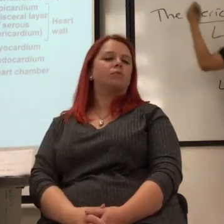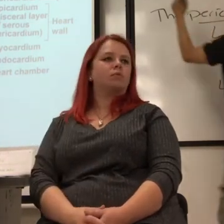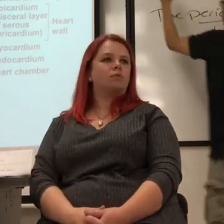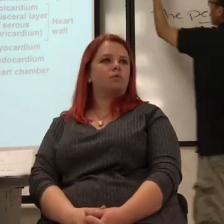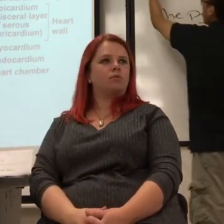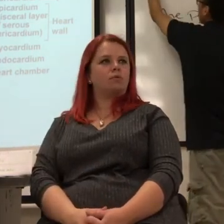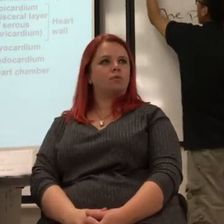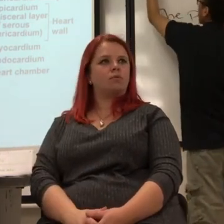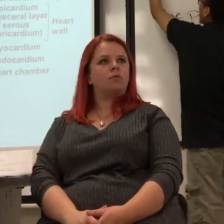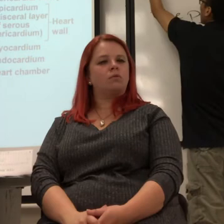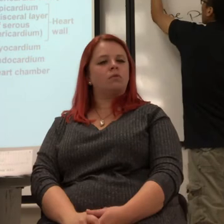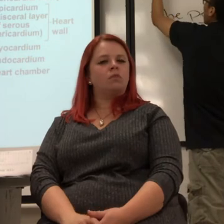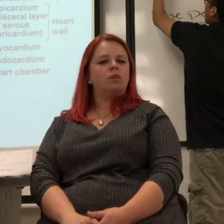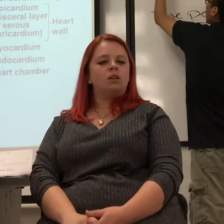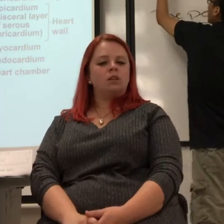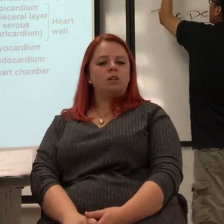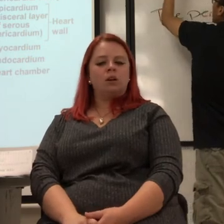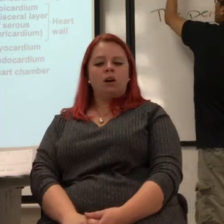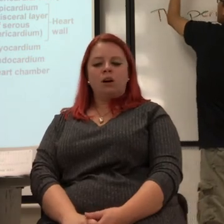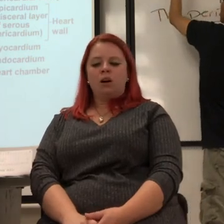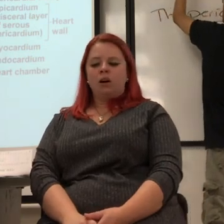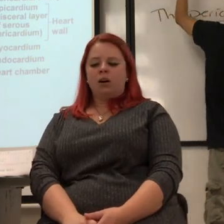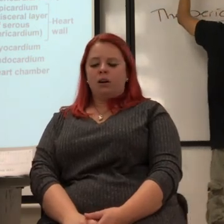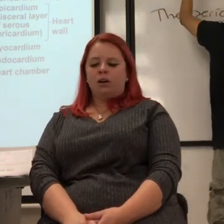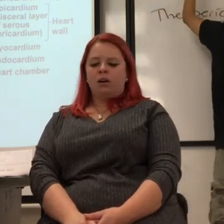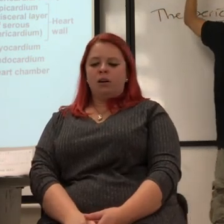So the pericardium